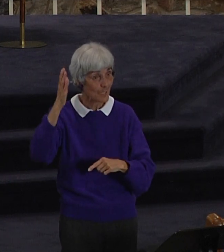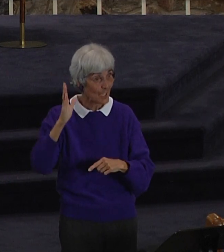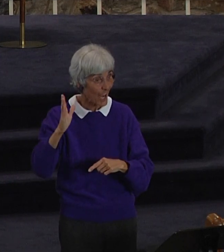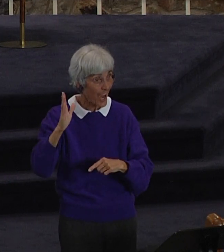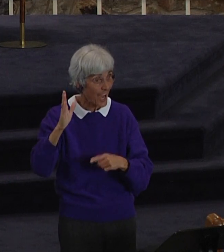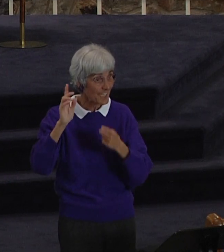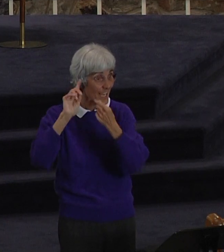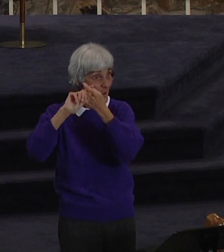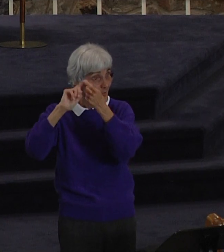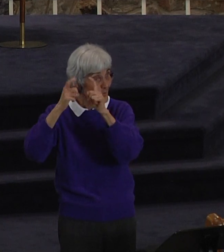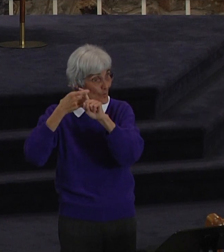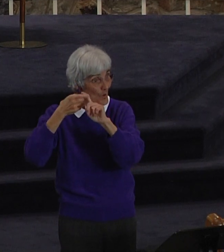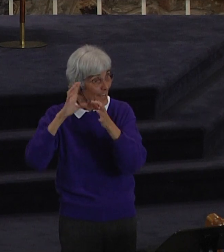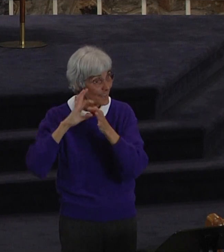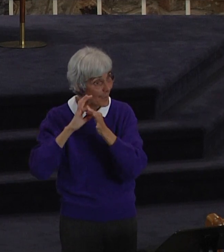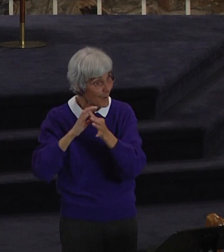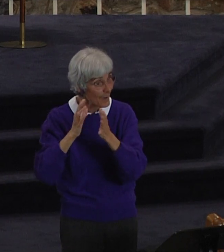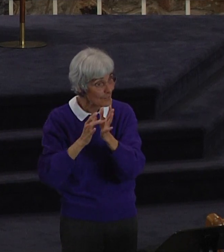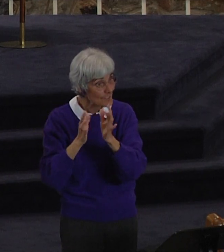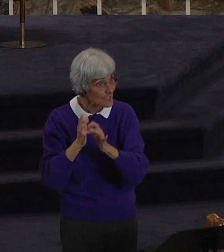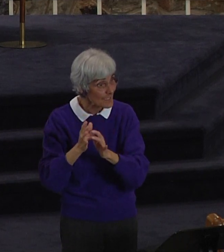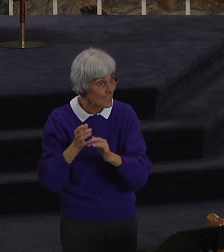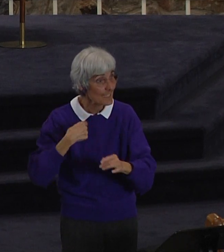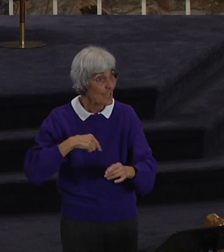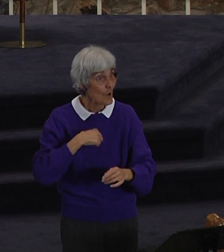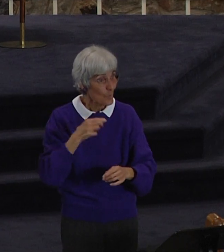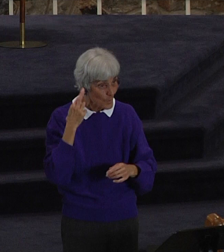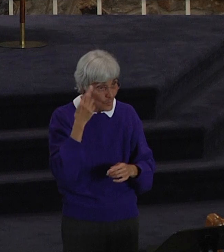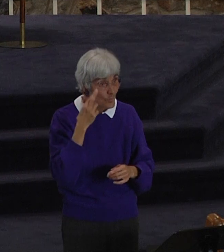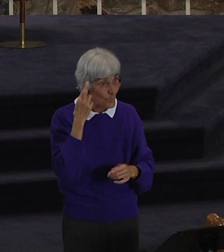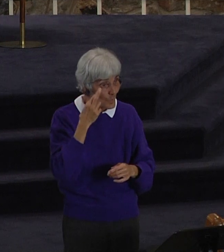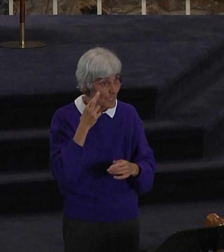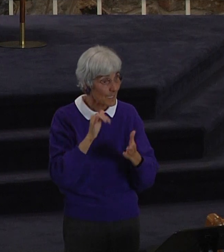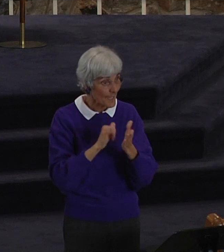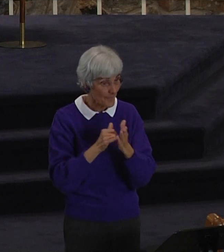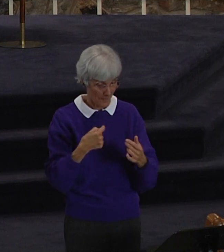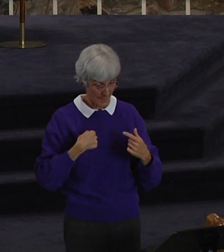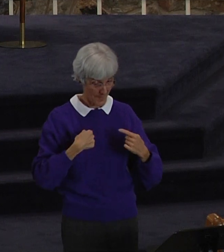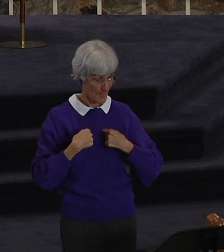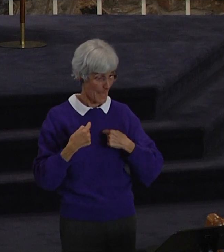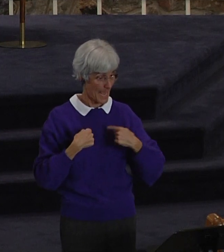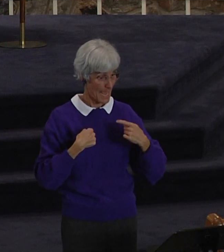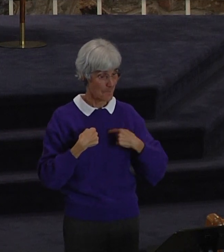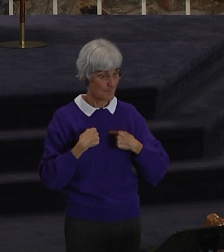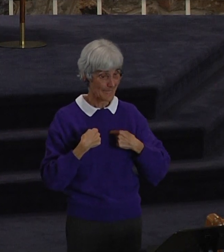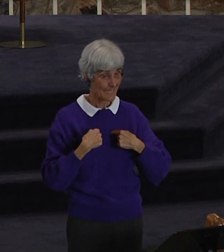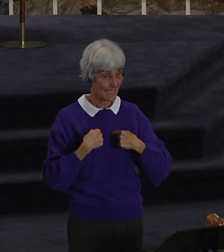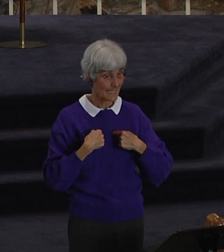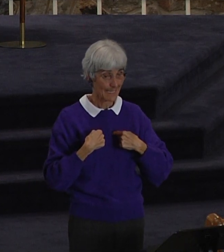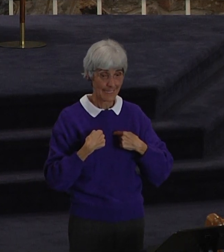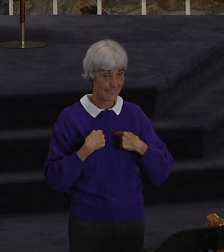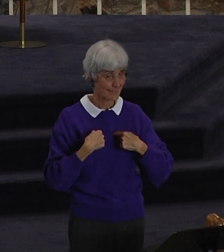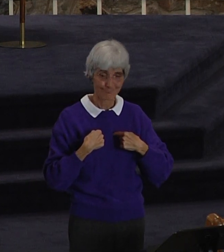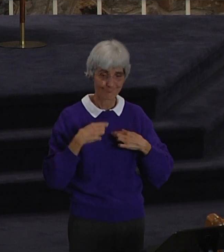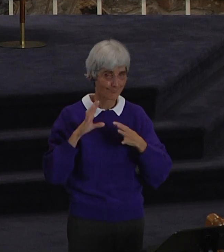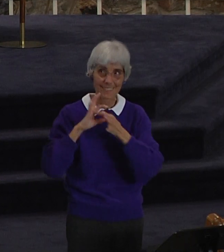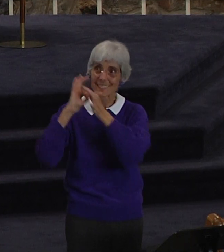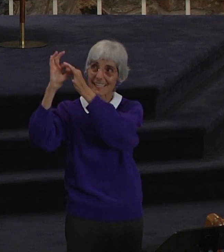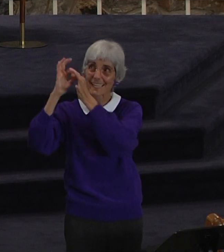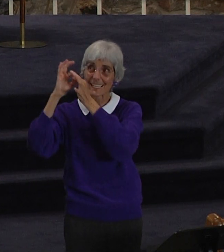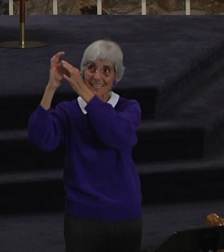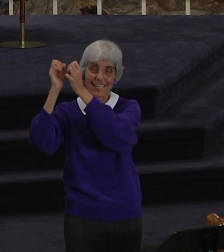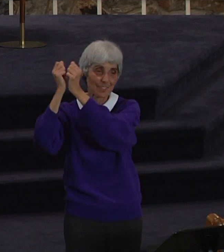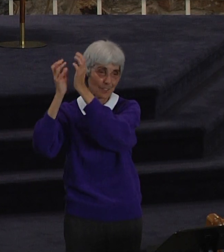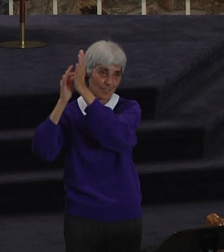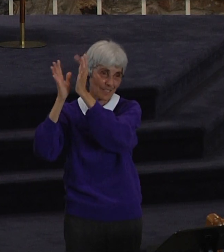a friend of Jesus. We realize that the me of who we are is